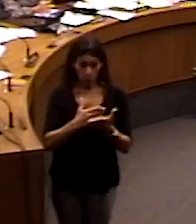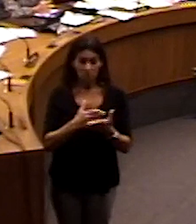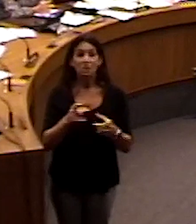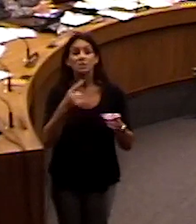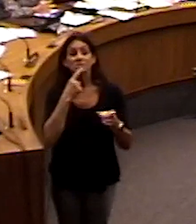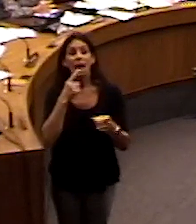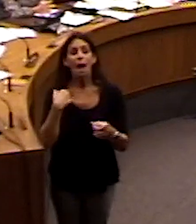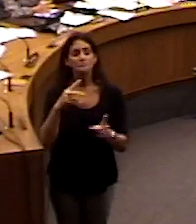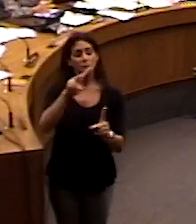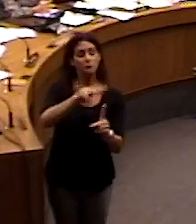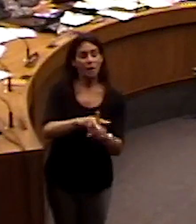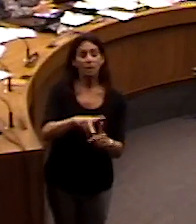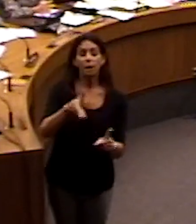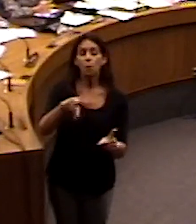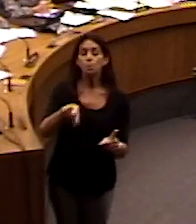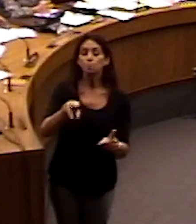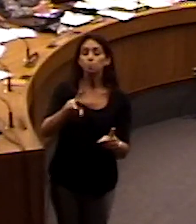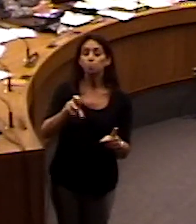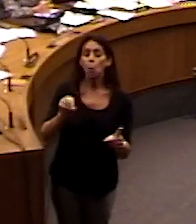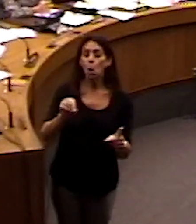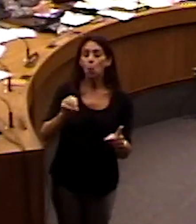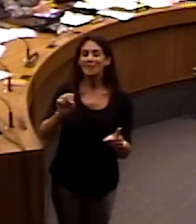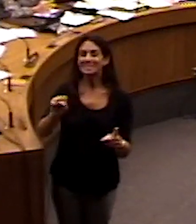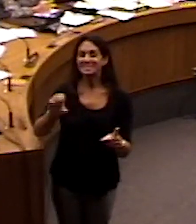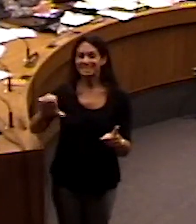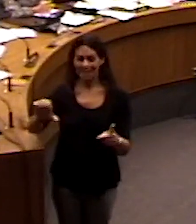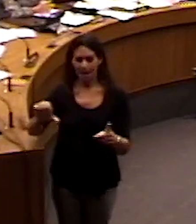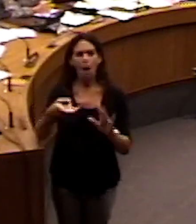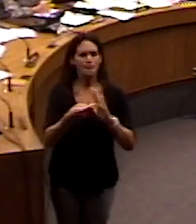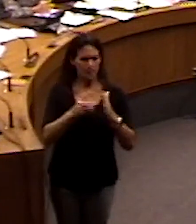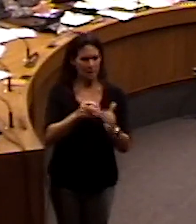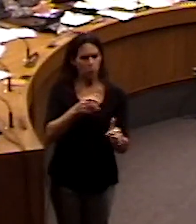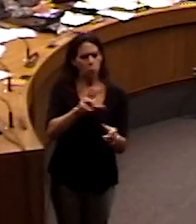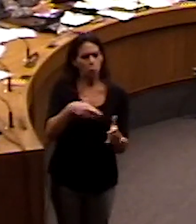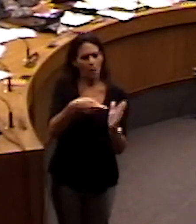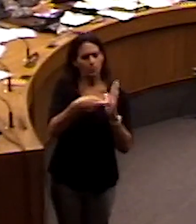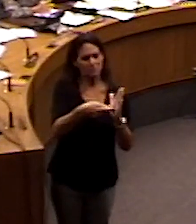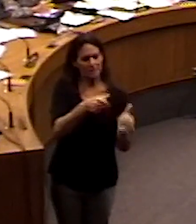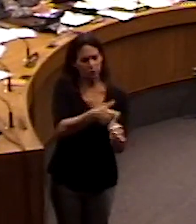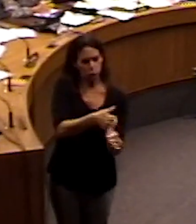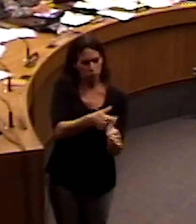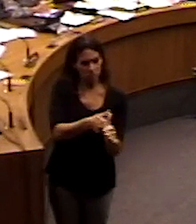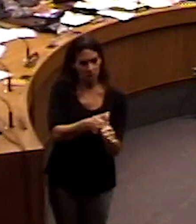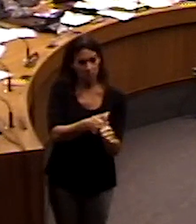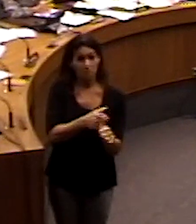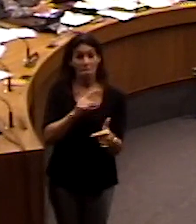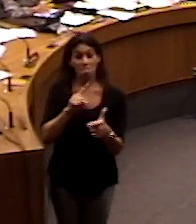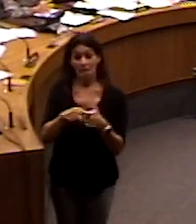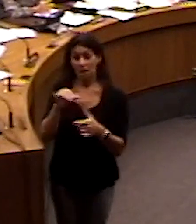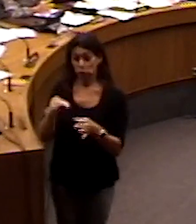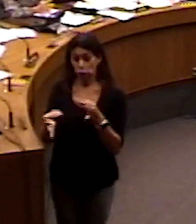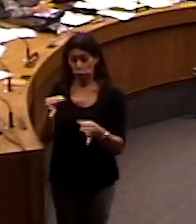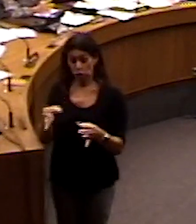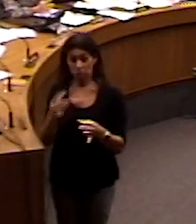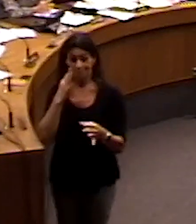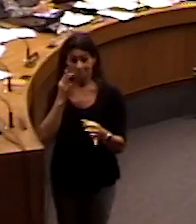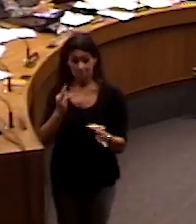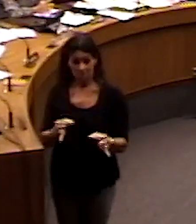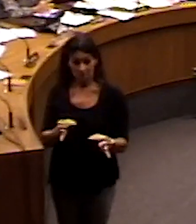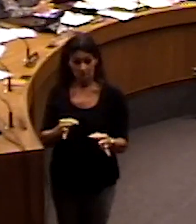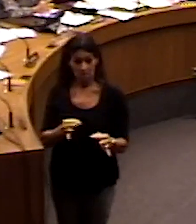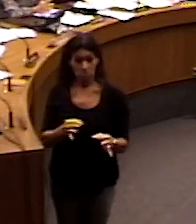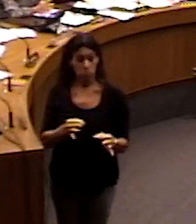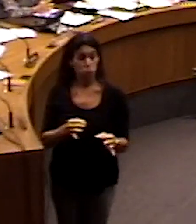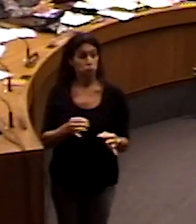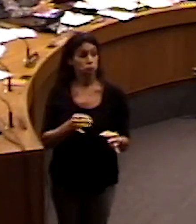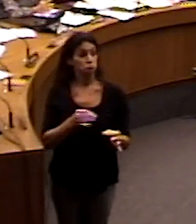means self-representing. And if the judge or whoever hears the case decides that you've been offended or